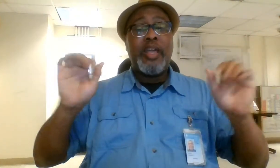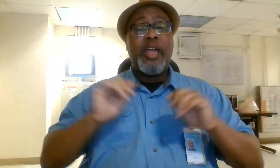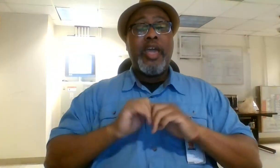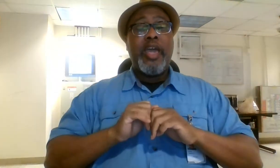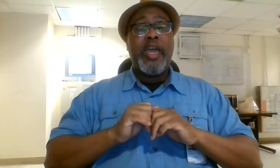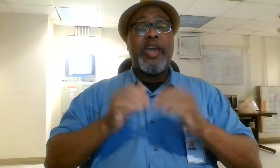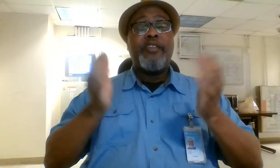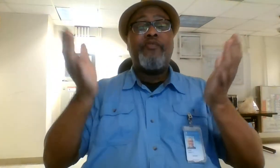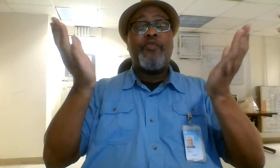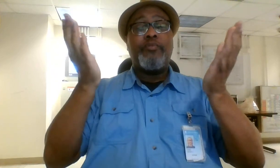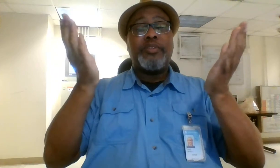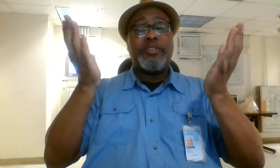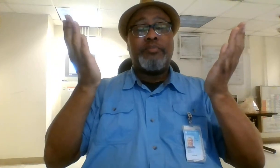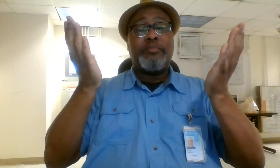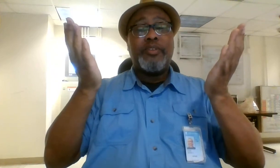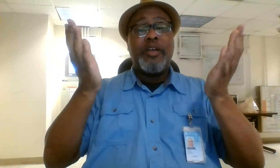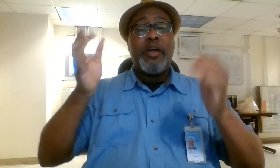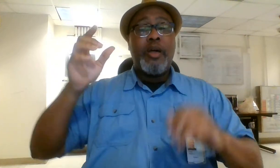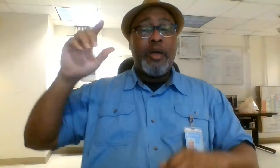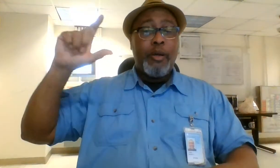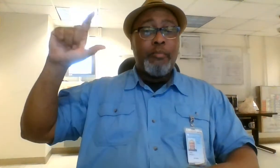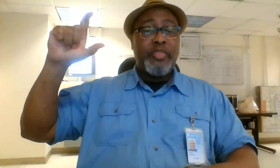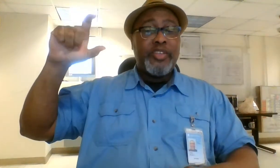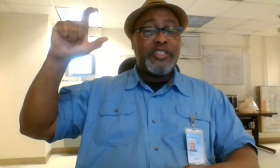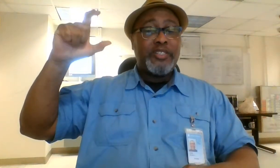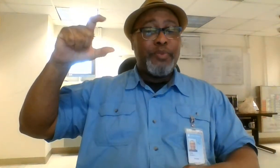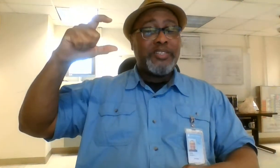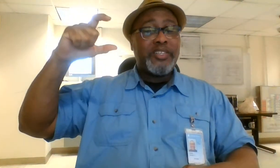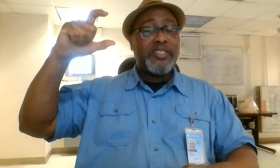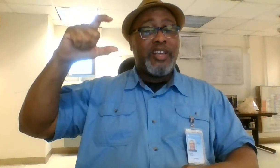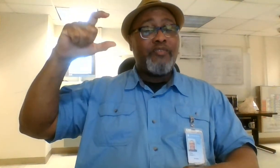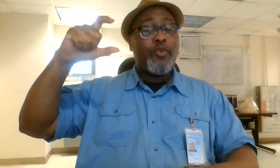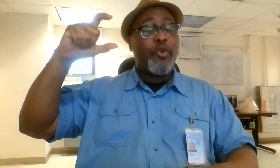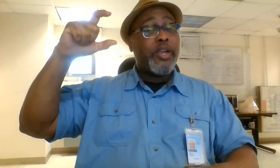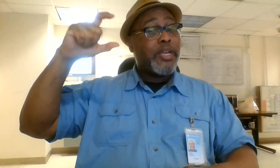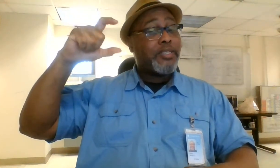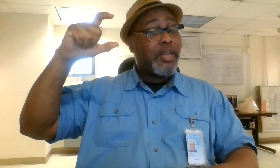And for Muslim. But this is basically the sign for Islam.